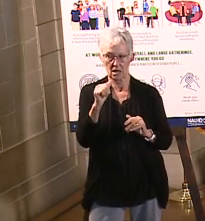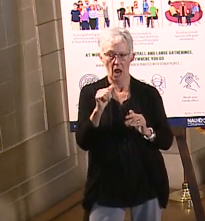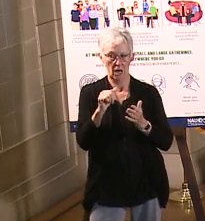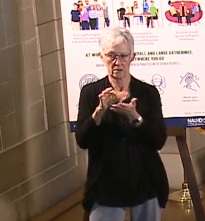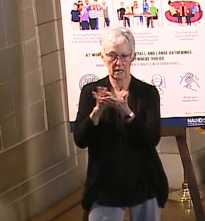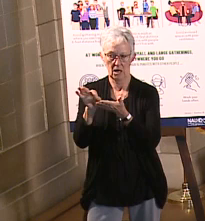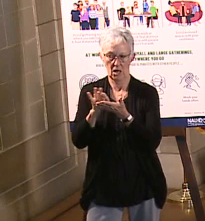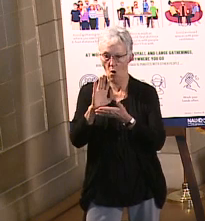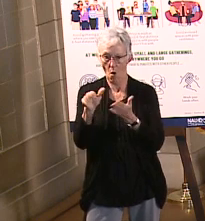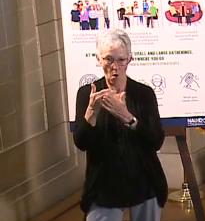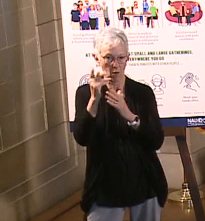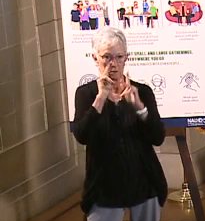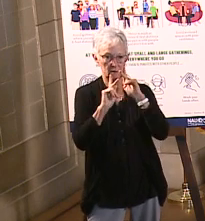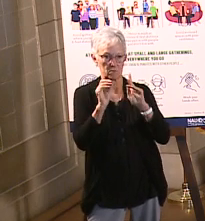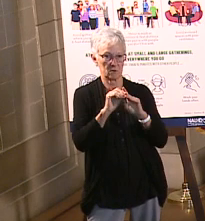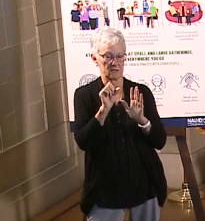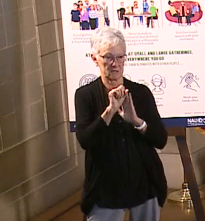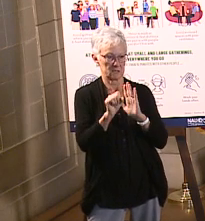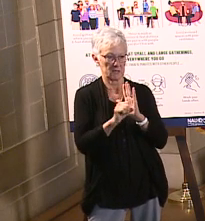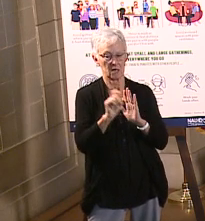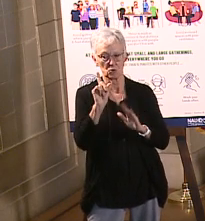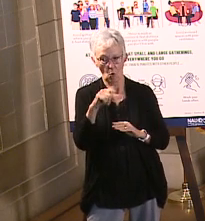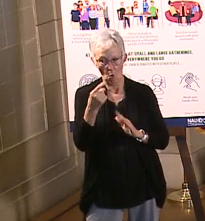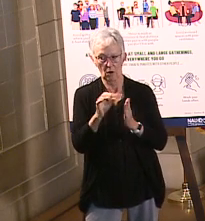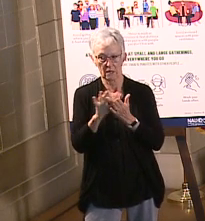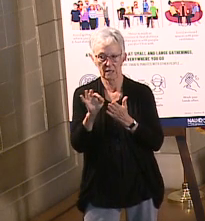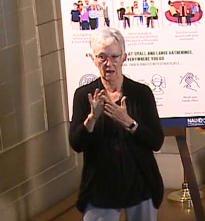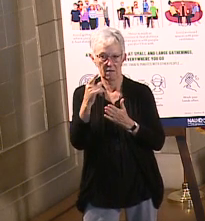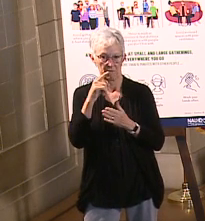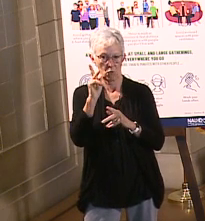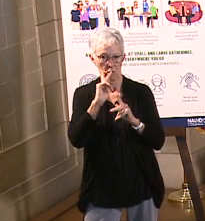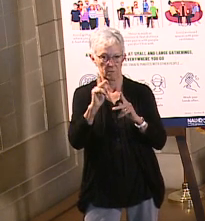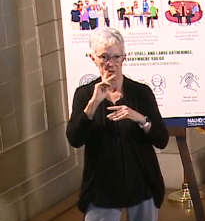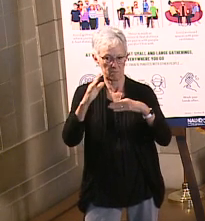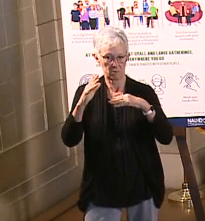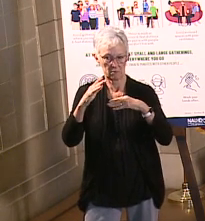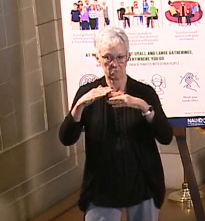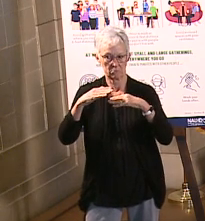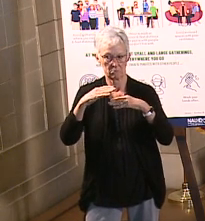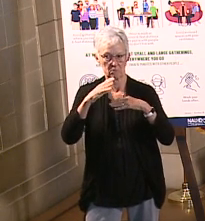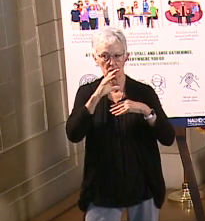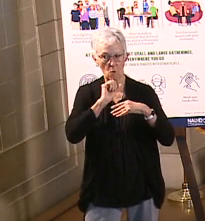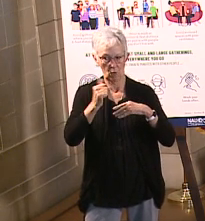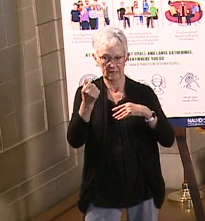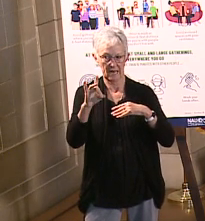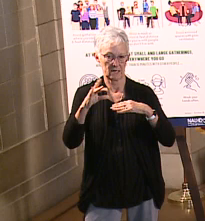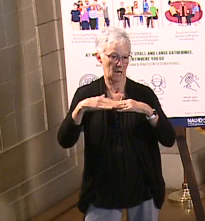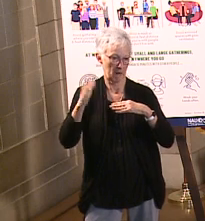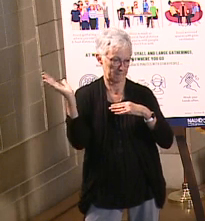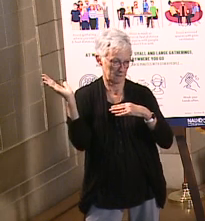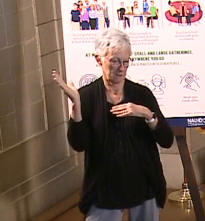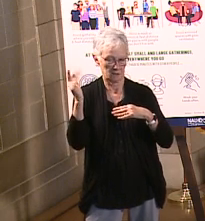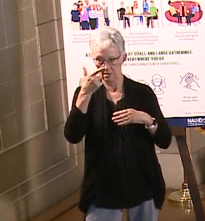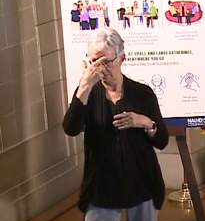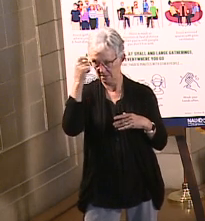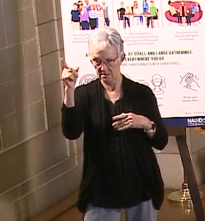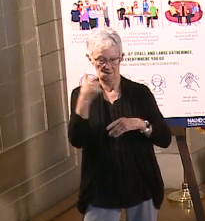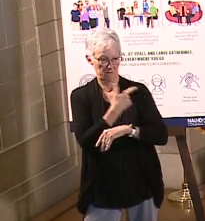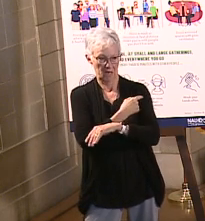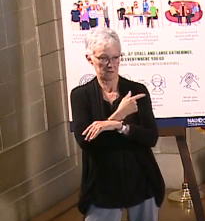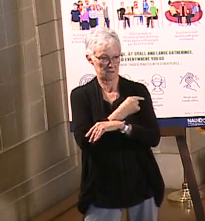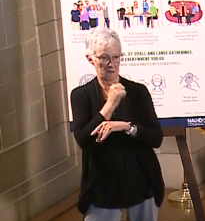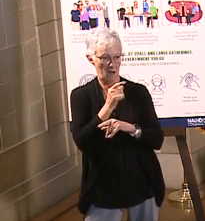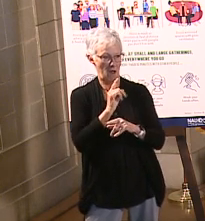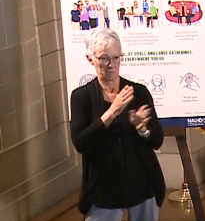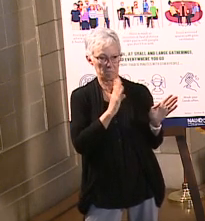people who are 18 years or older, and that's because the vaccine is not originally, at least being distributed to children. So they're looking